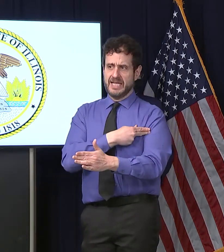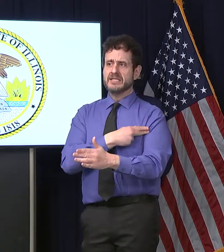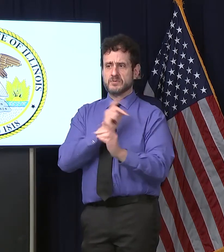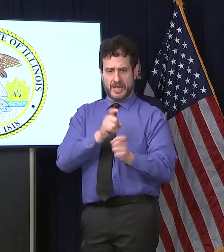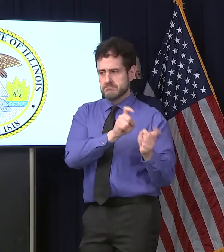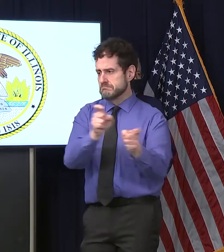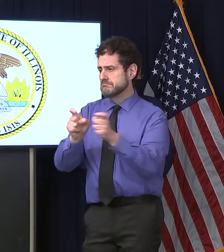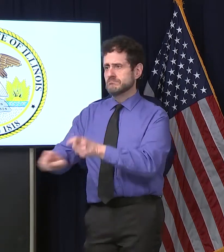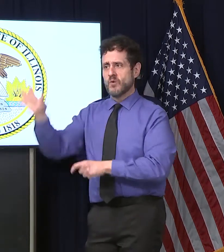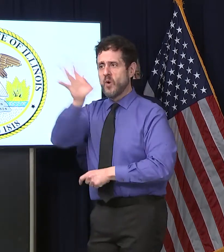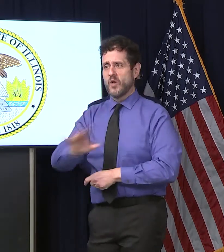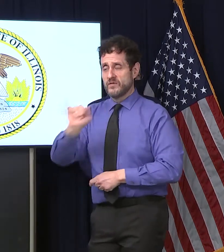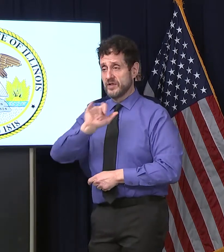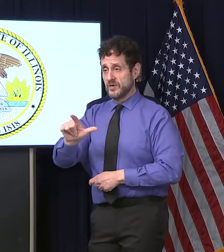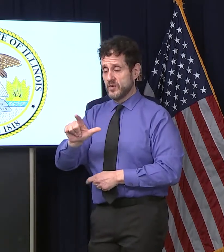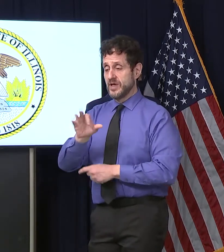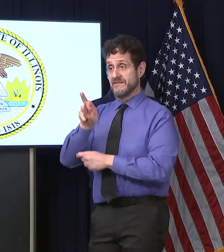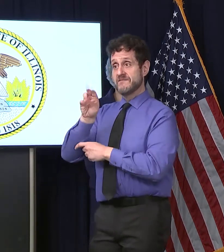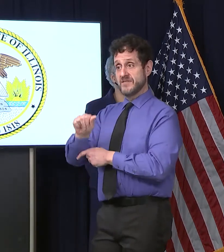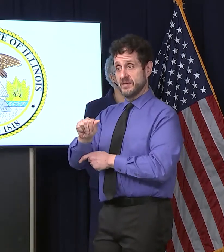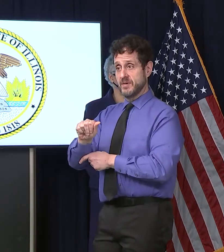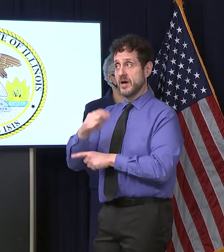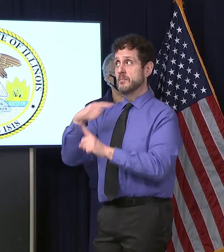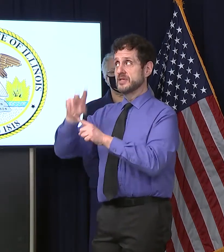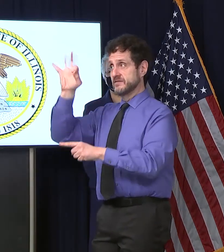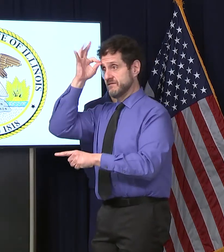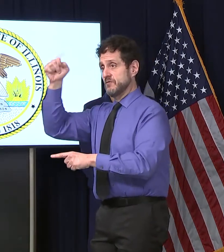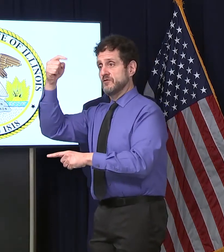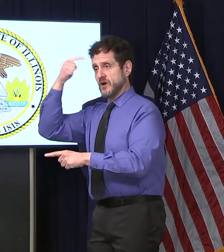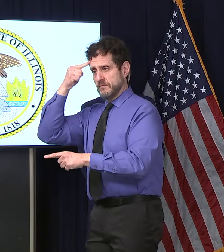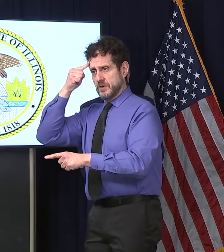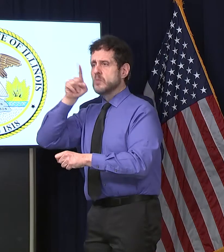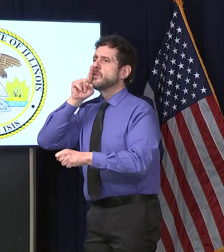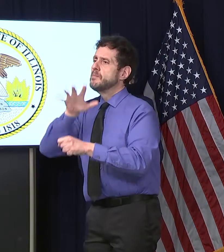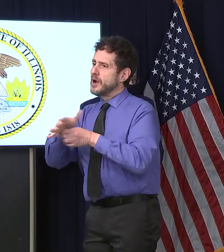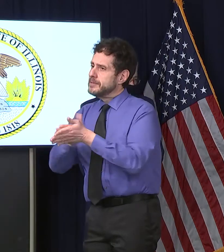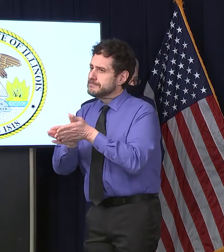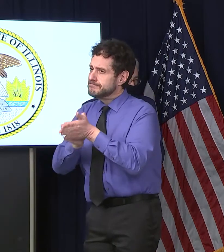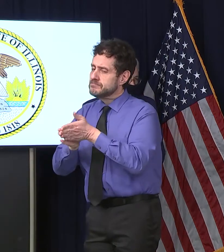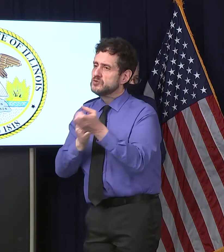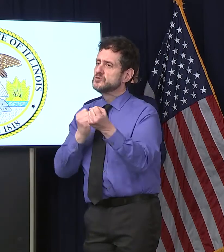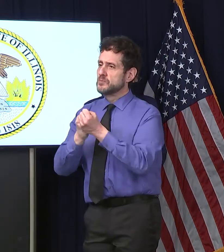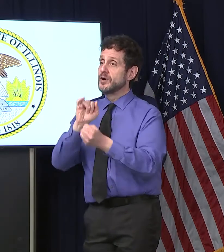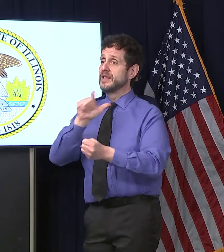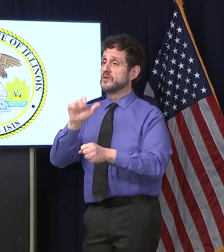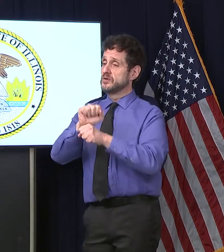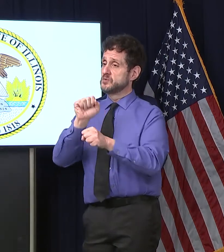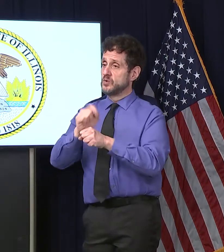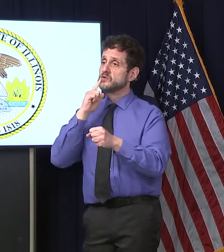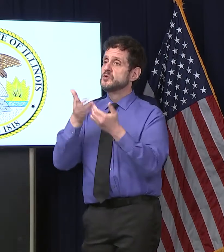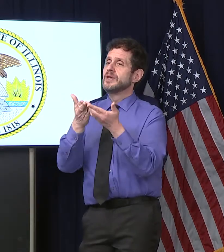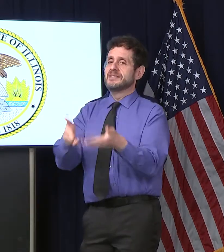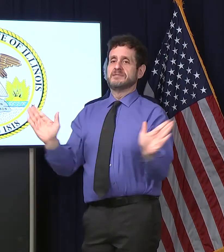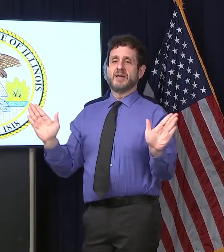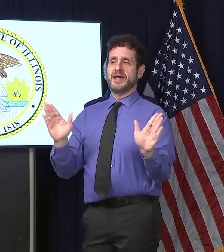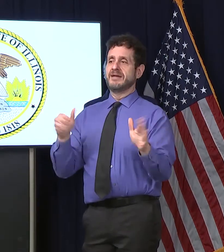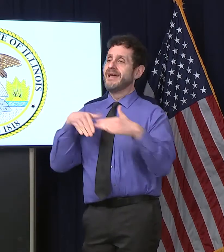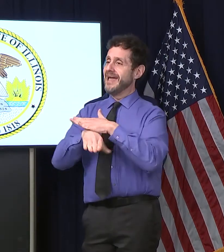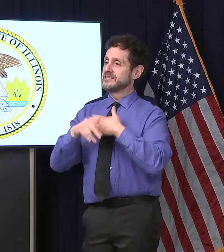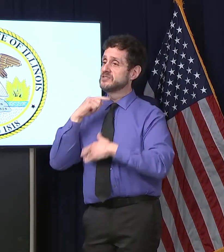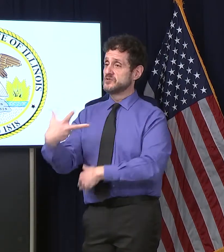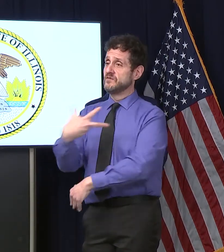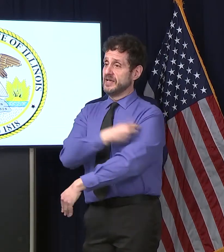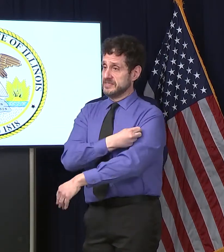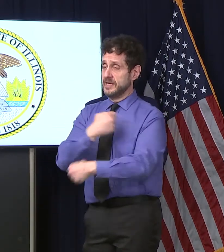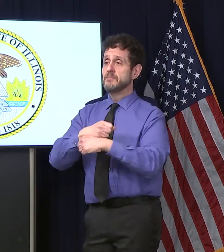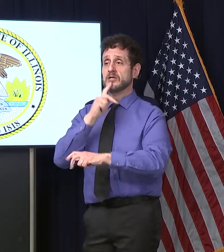federal family is committed to supporting Illinois' efforts to expand vaccine access and to ensure